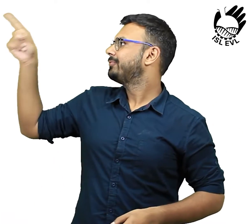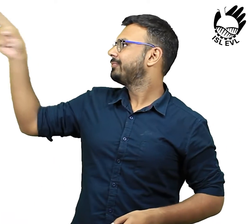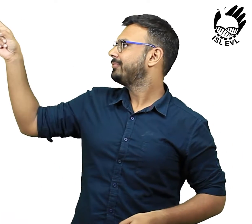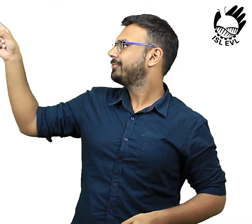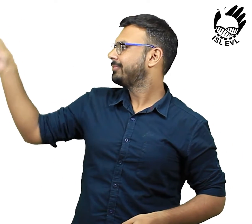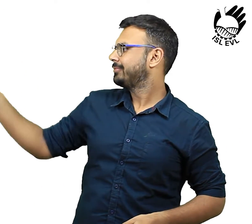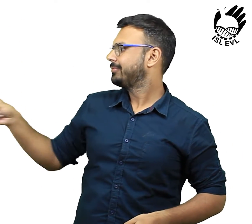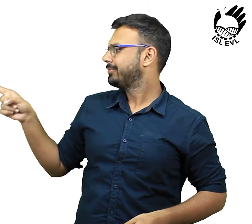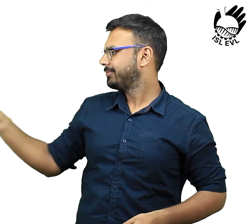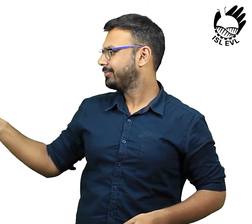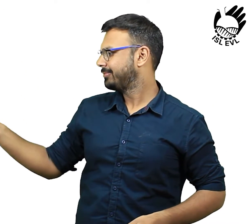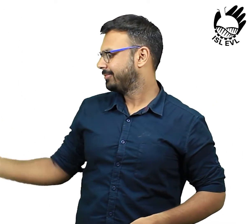on an urgent basis.